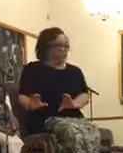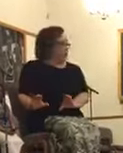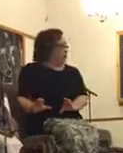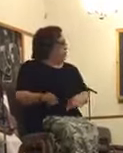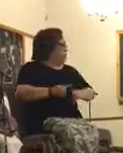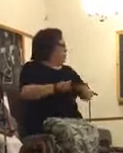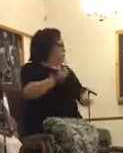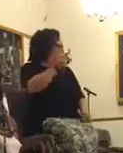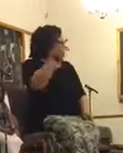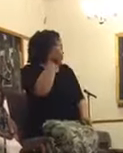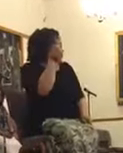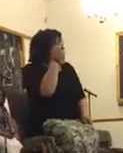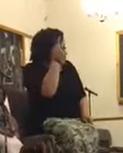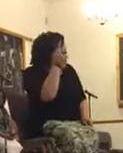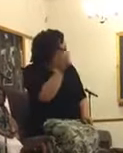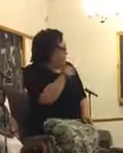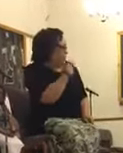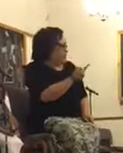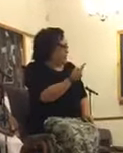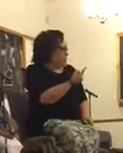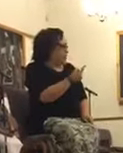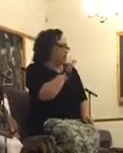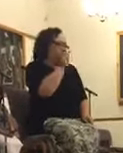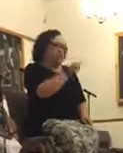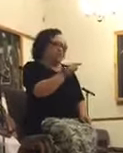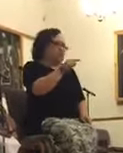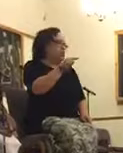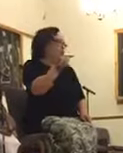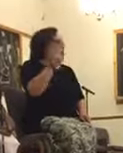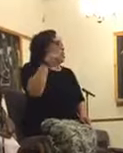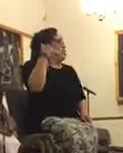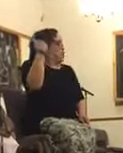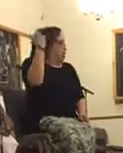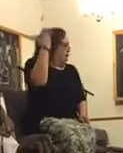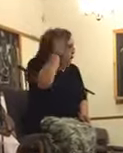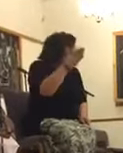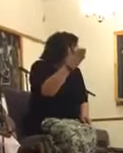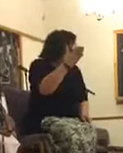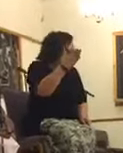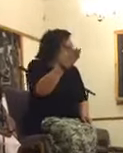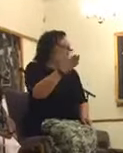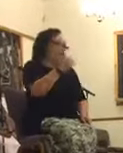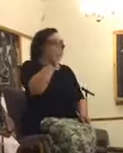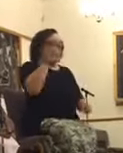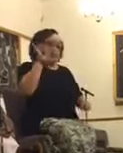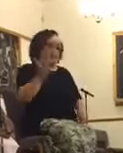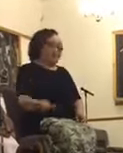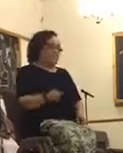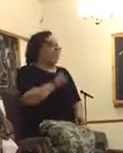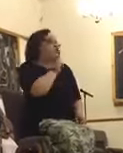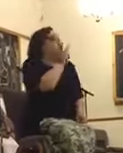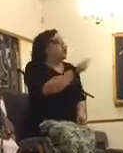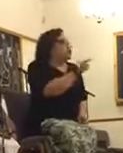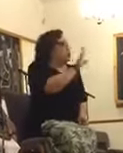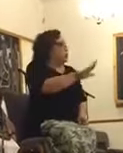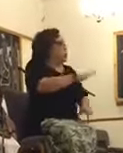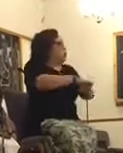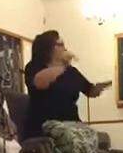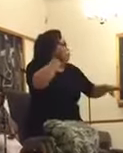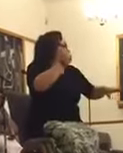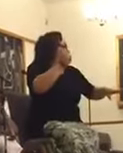said, listen, you are obligated to stay true to your calling. Is it God all